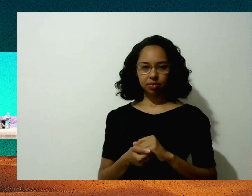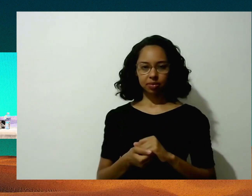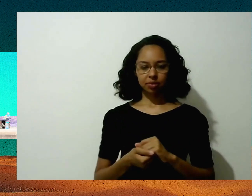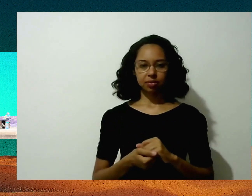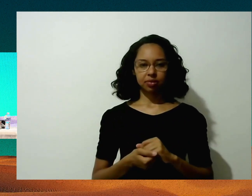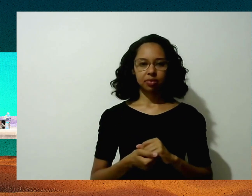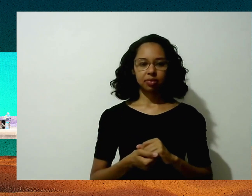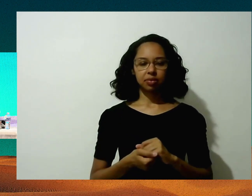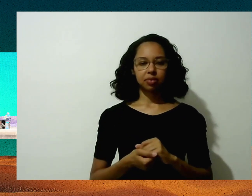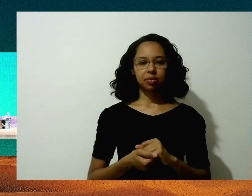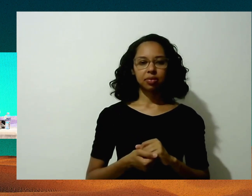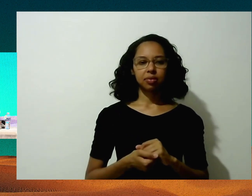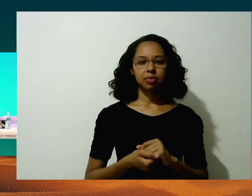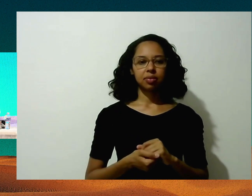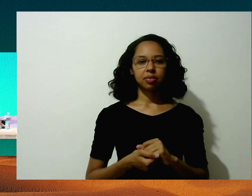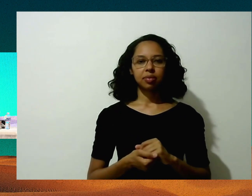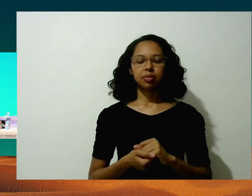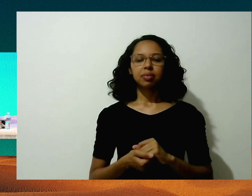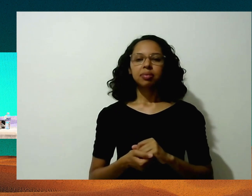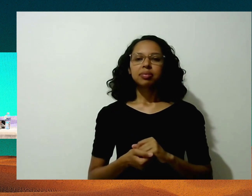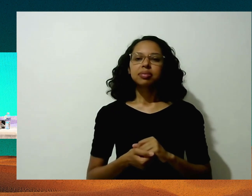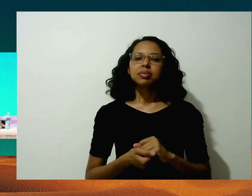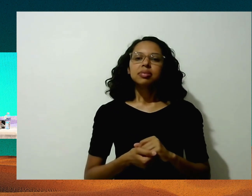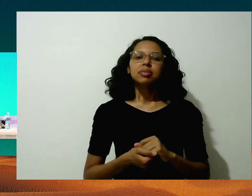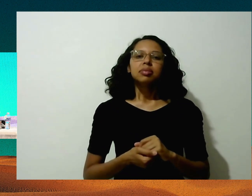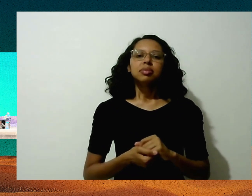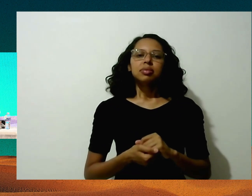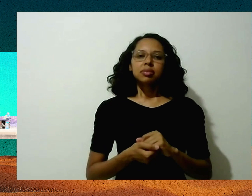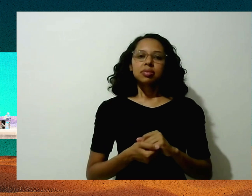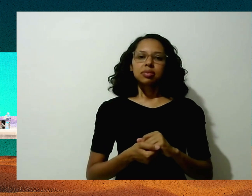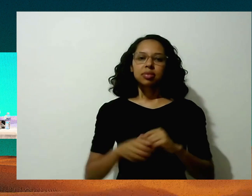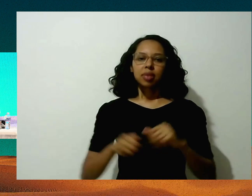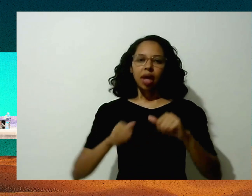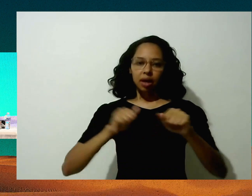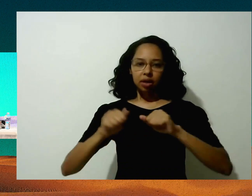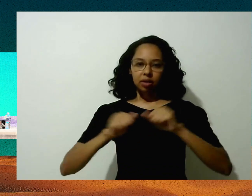Atos 10, Acts 10, 40. verse 40.